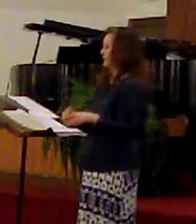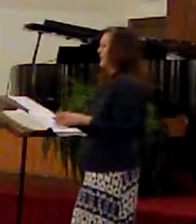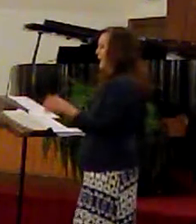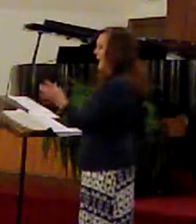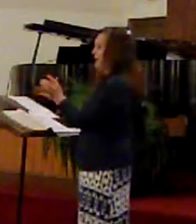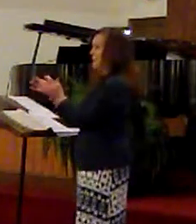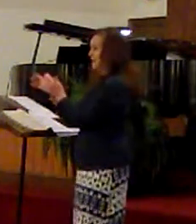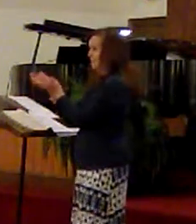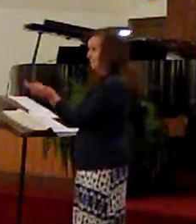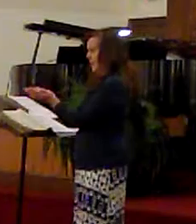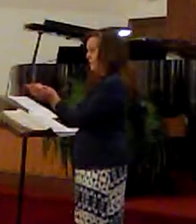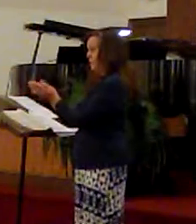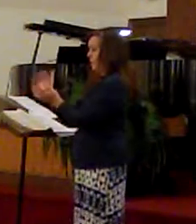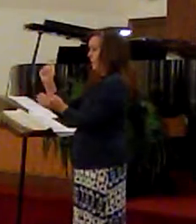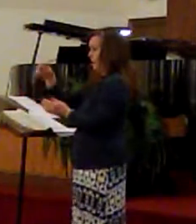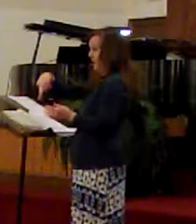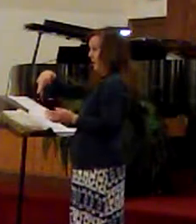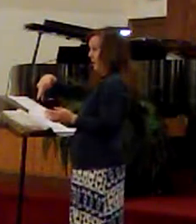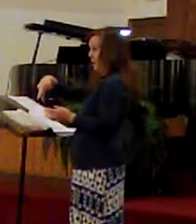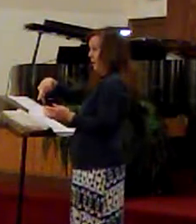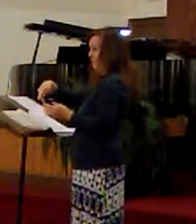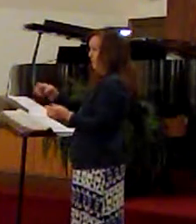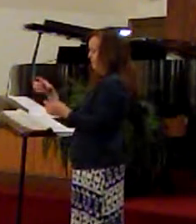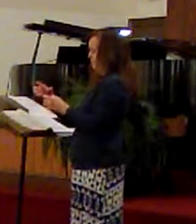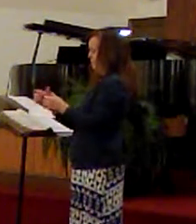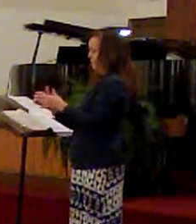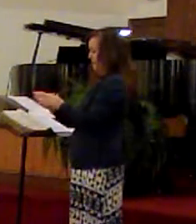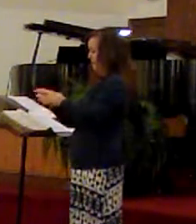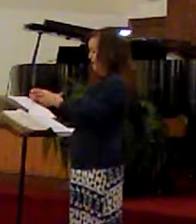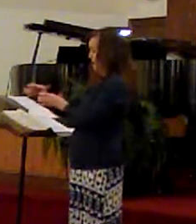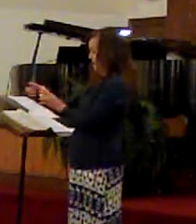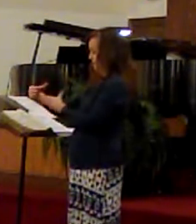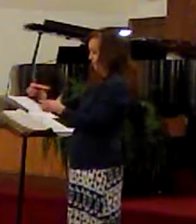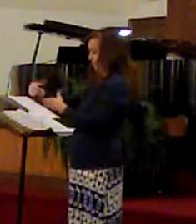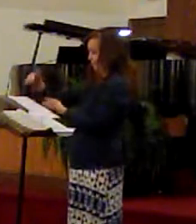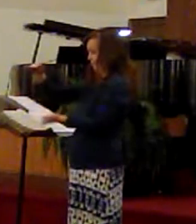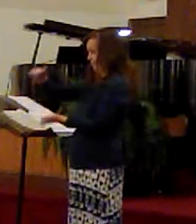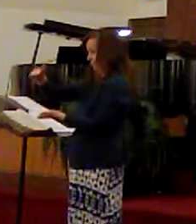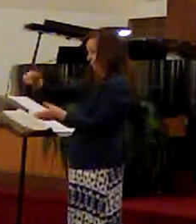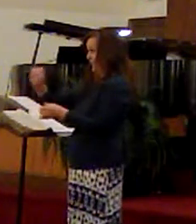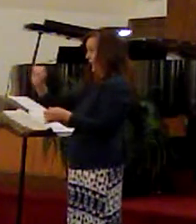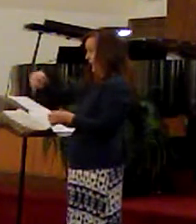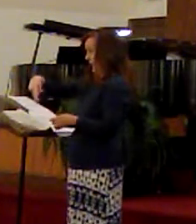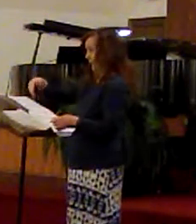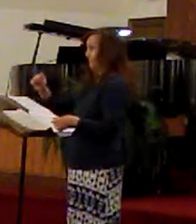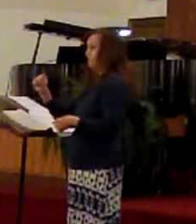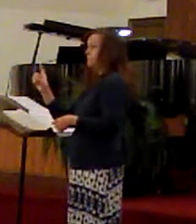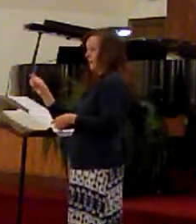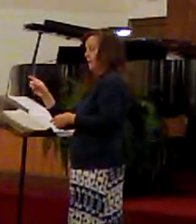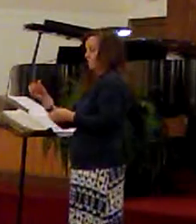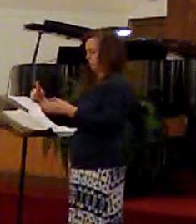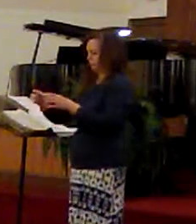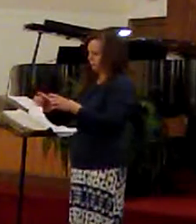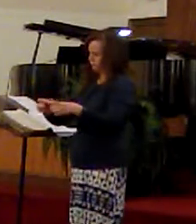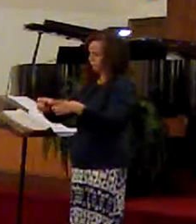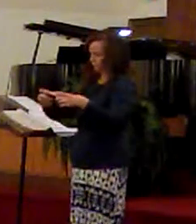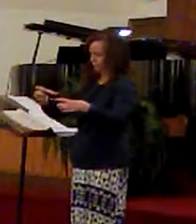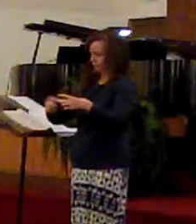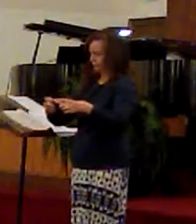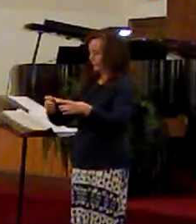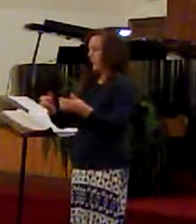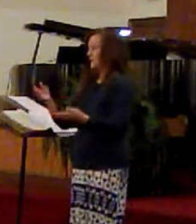of some sort that is searchable. Why? Because, you know, there's sometimes I'm at a hospital, or sometimes I'm